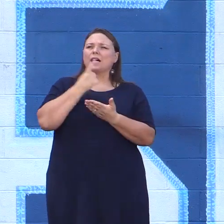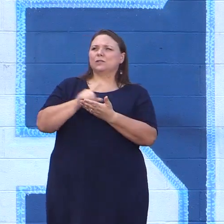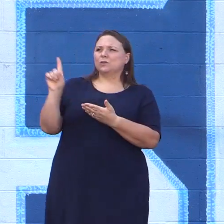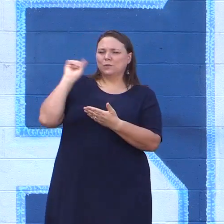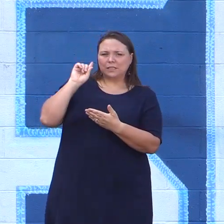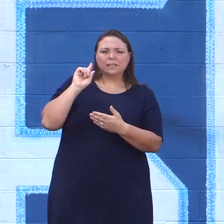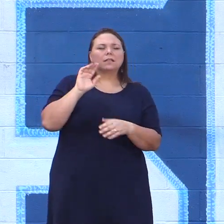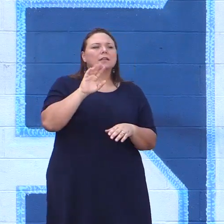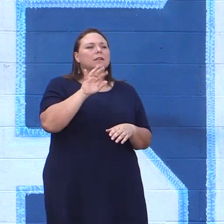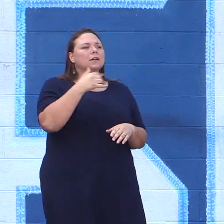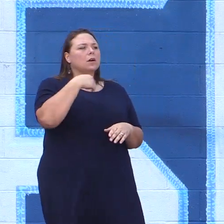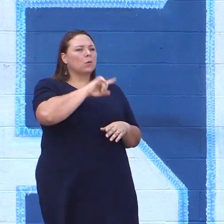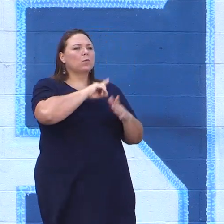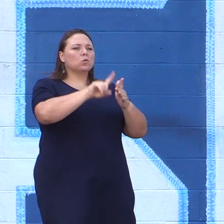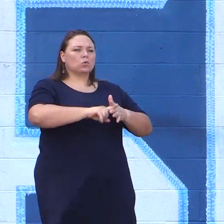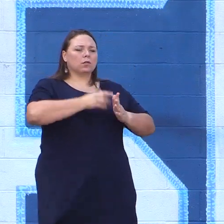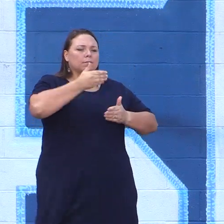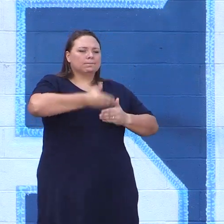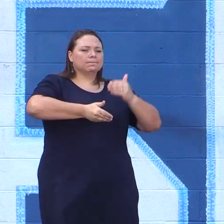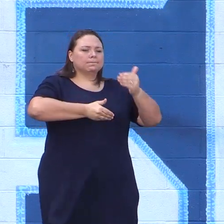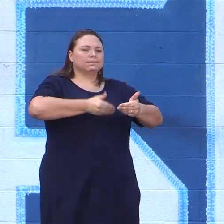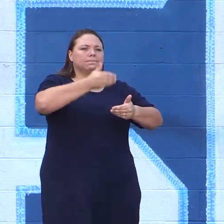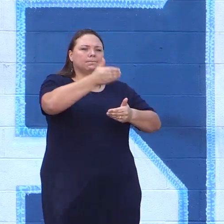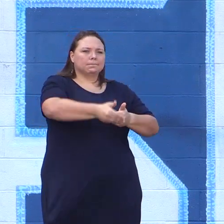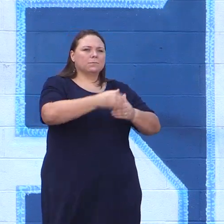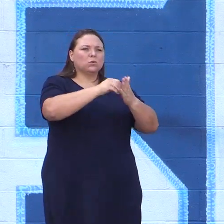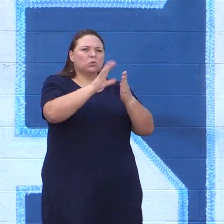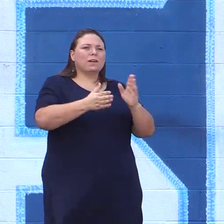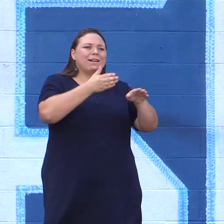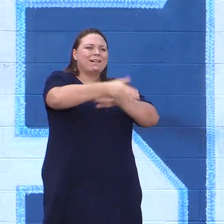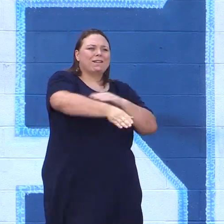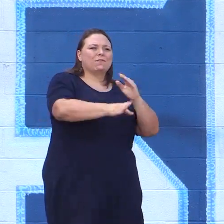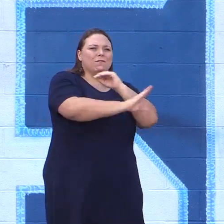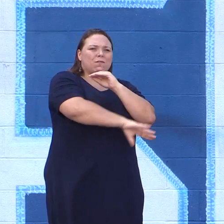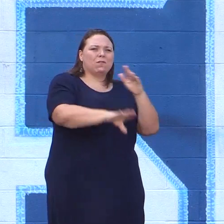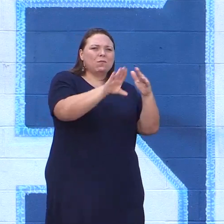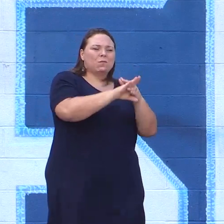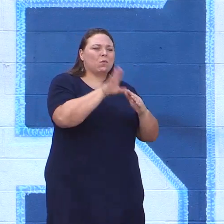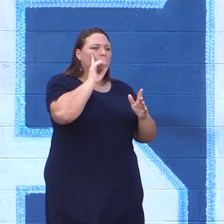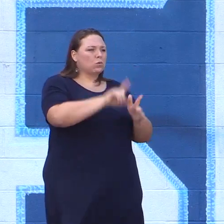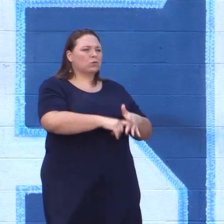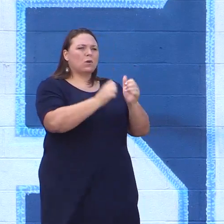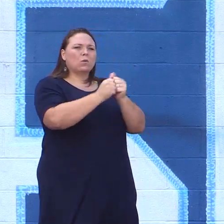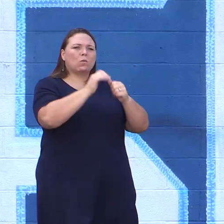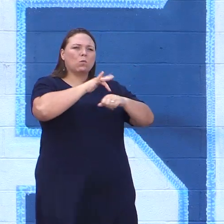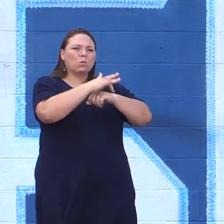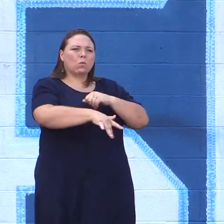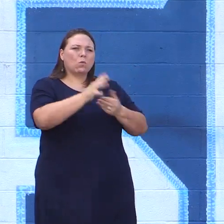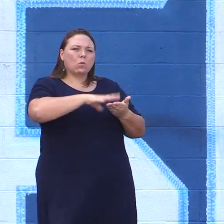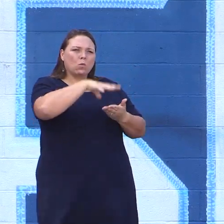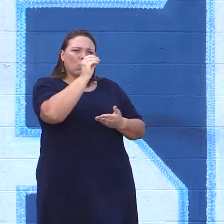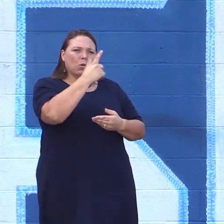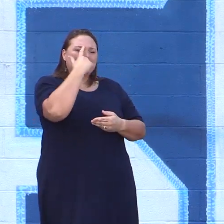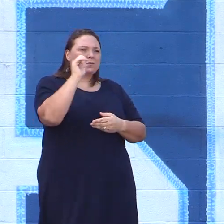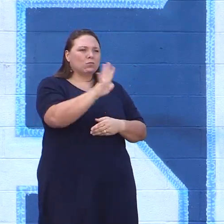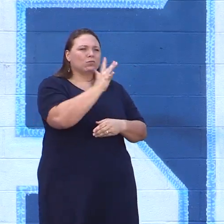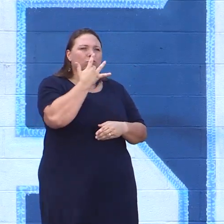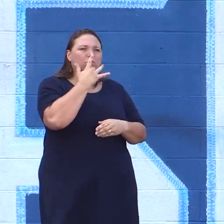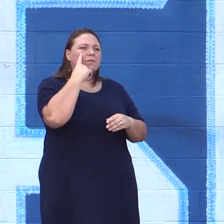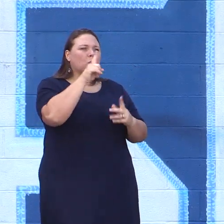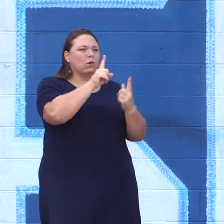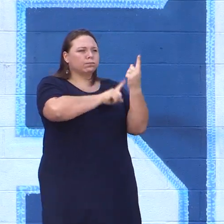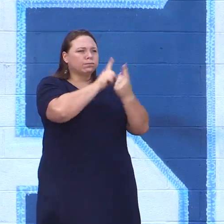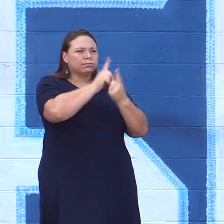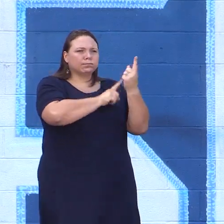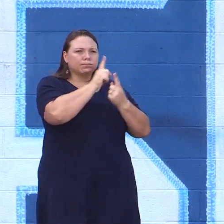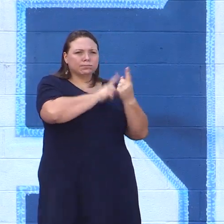that we are phasing in our students after fall break. We will start with our earliest learners based on their preference for in-person